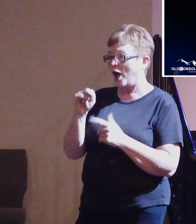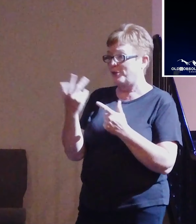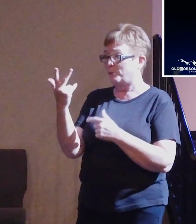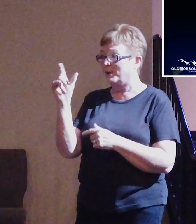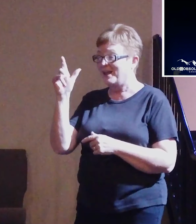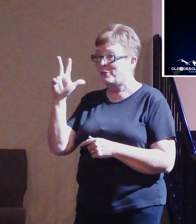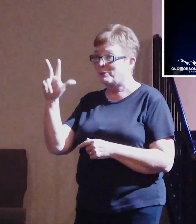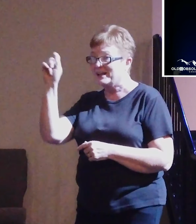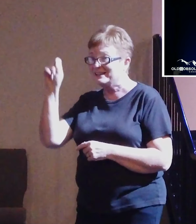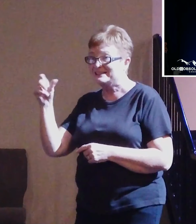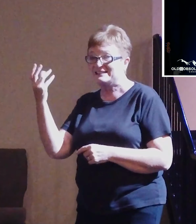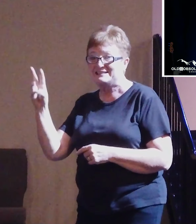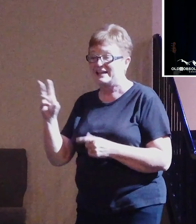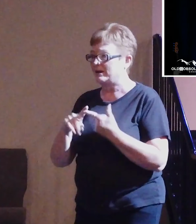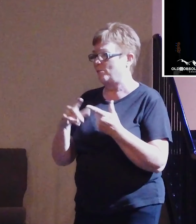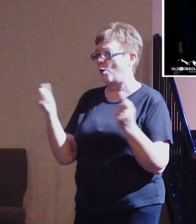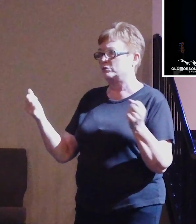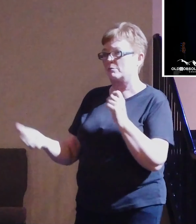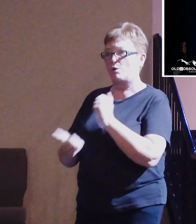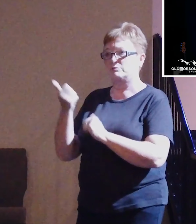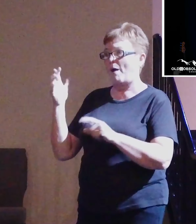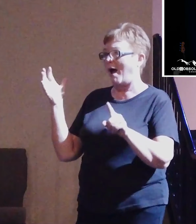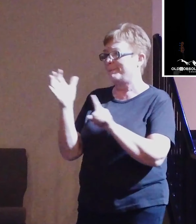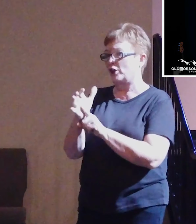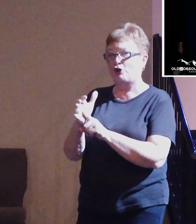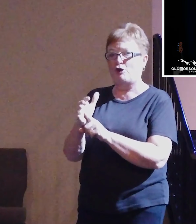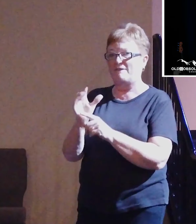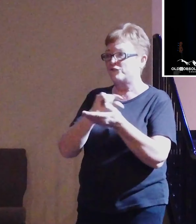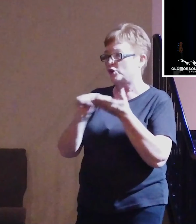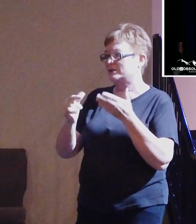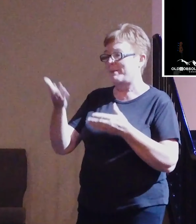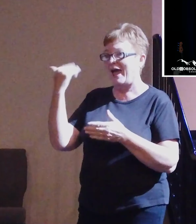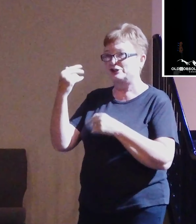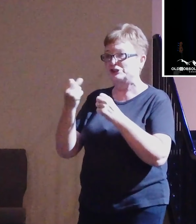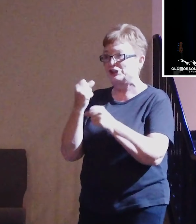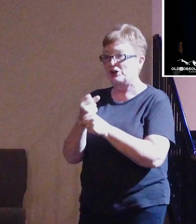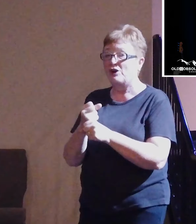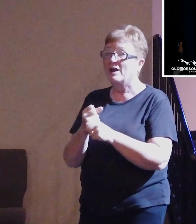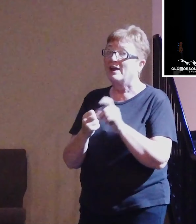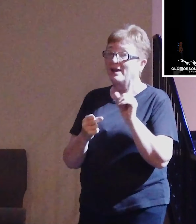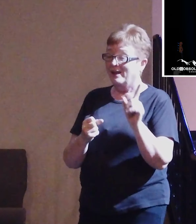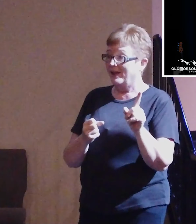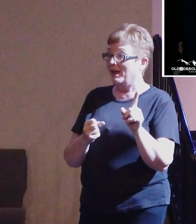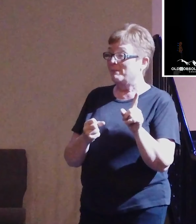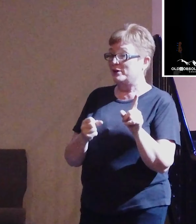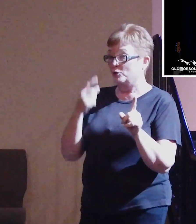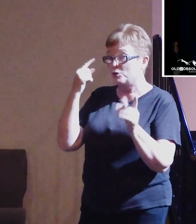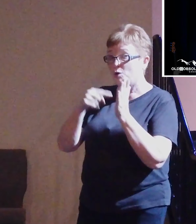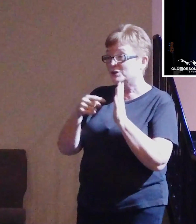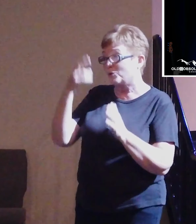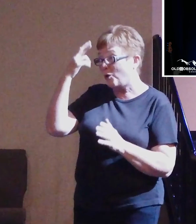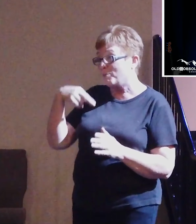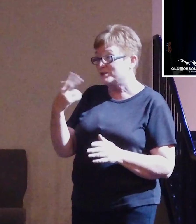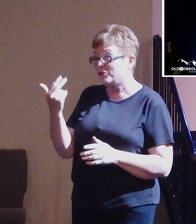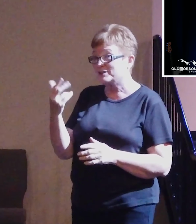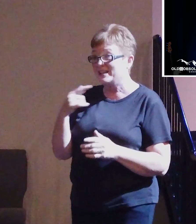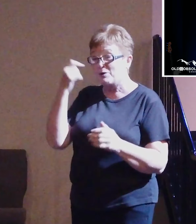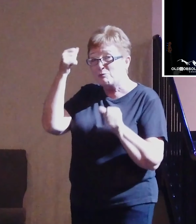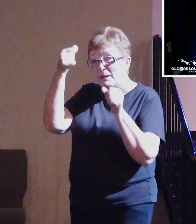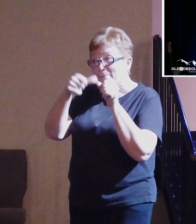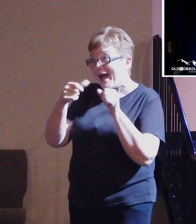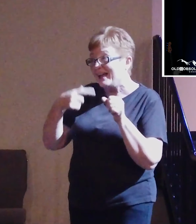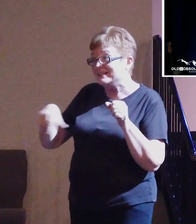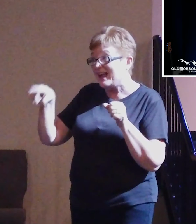.16 as the most popular verse of the last year or so. And even there, in Romans 13, it reminds